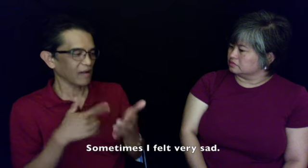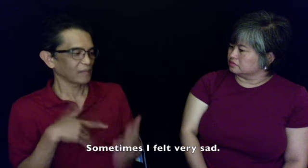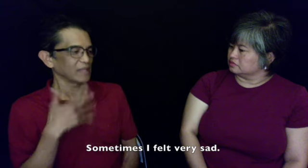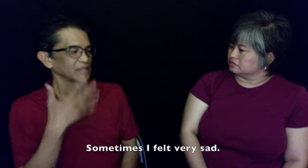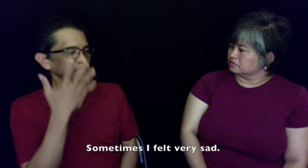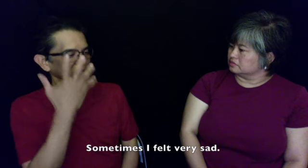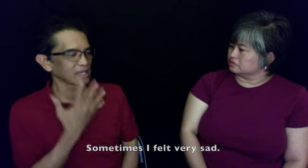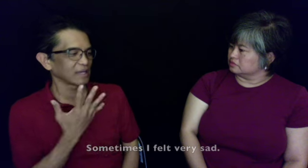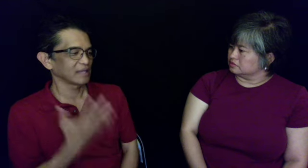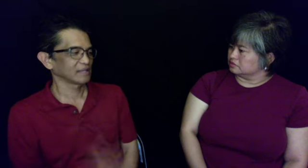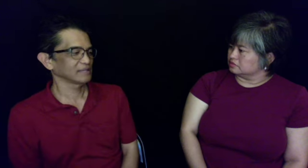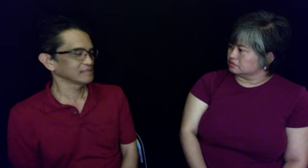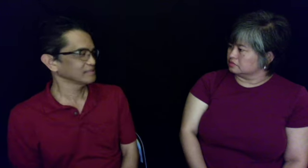Sometimes I felt very sad.